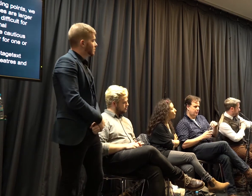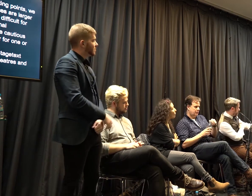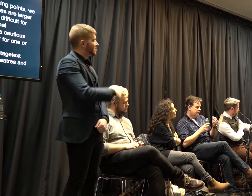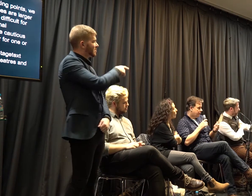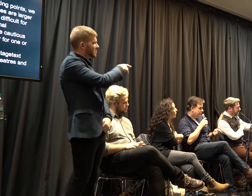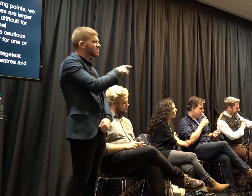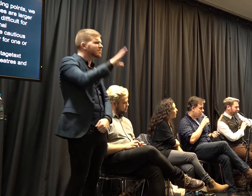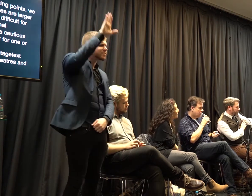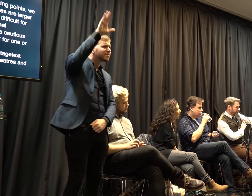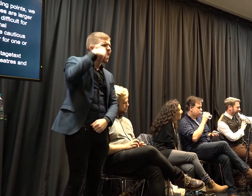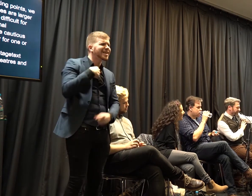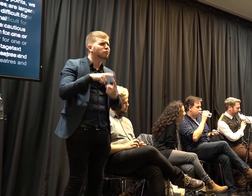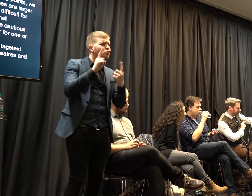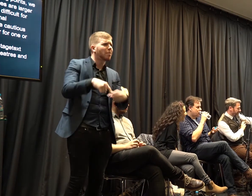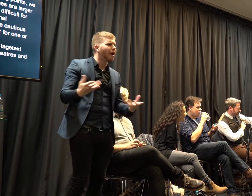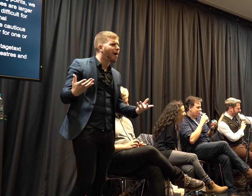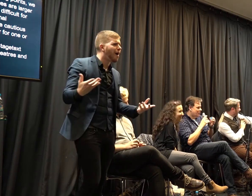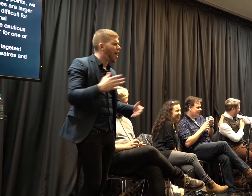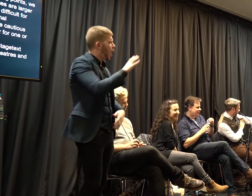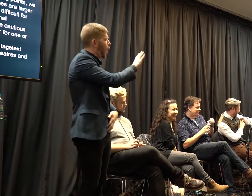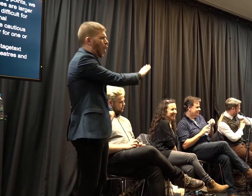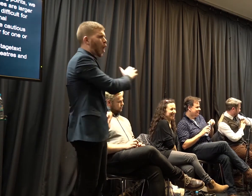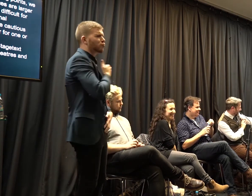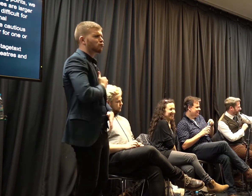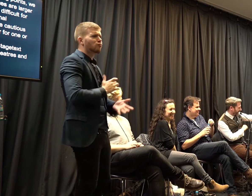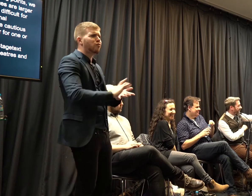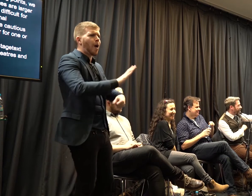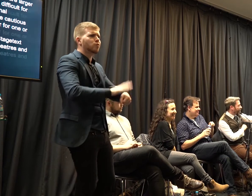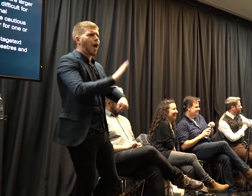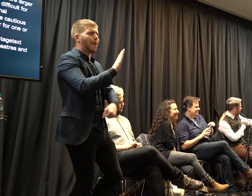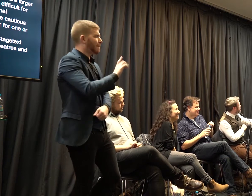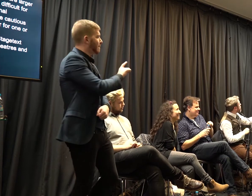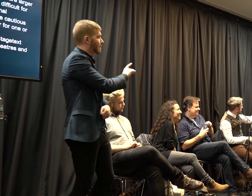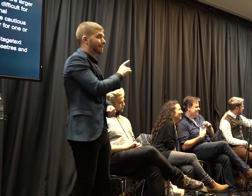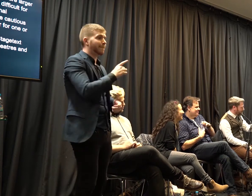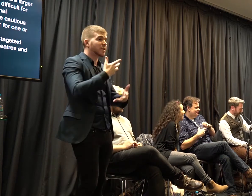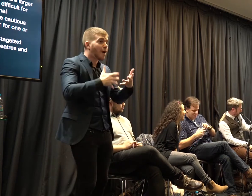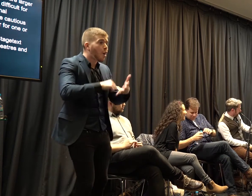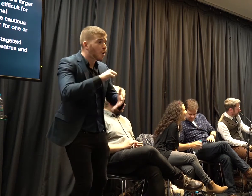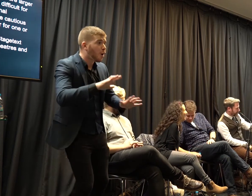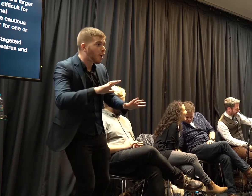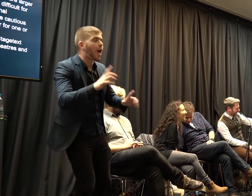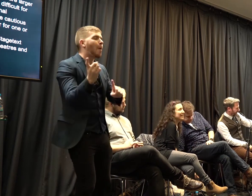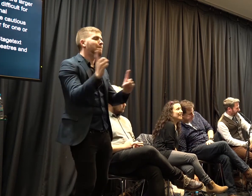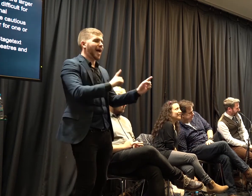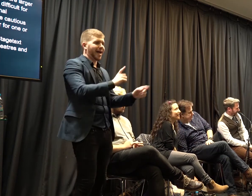I'm only going to reply. You didn't, Sula. We're running out of time. I'm sorry. Sign culture. No, I'll come back to you in a